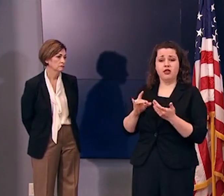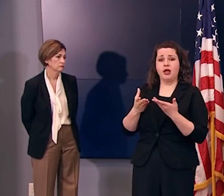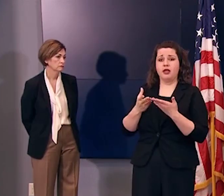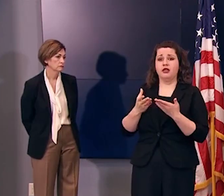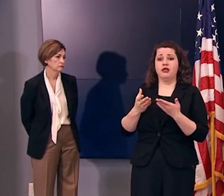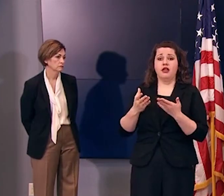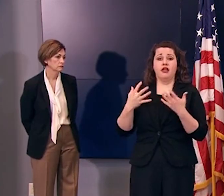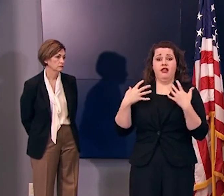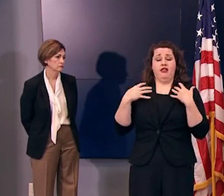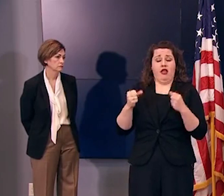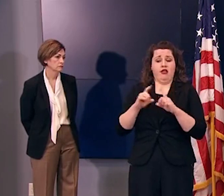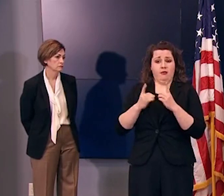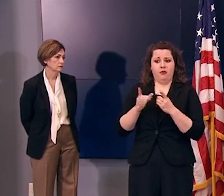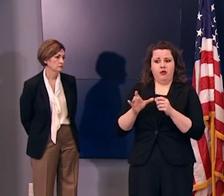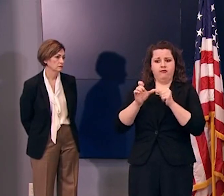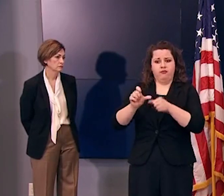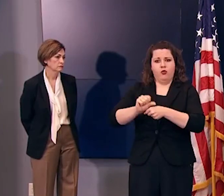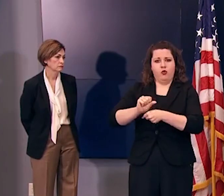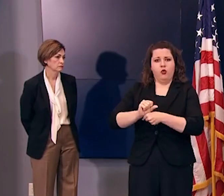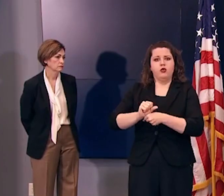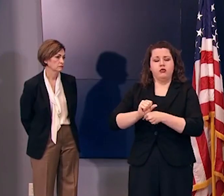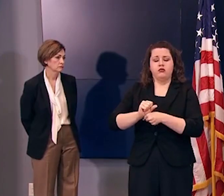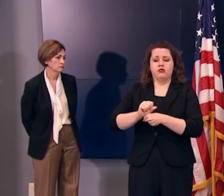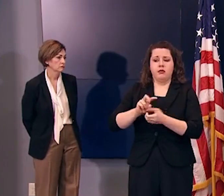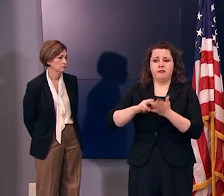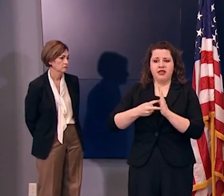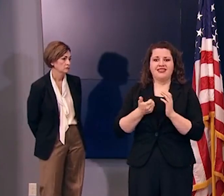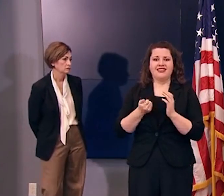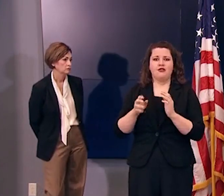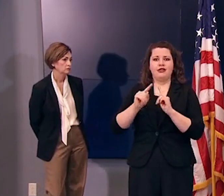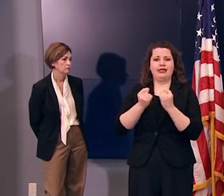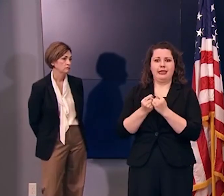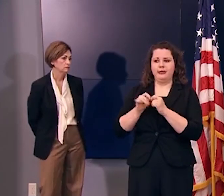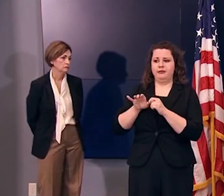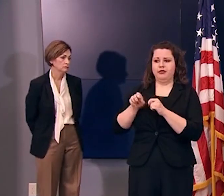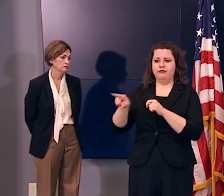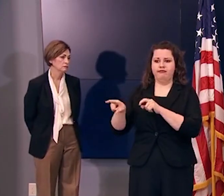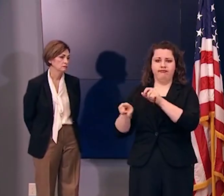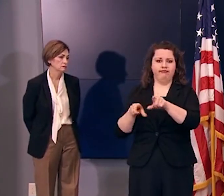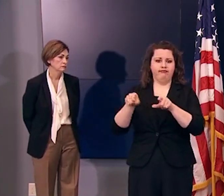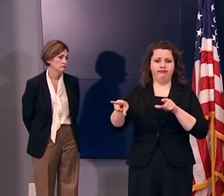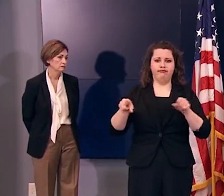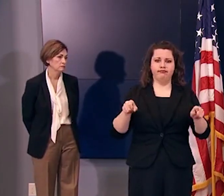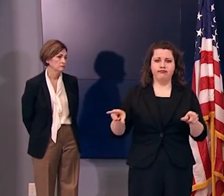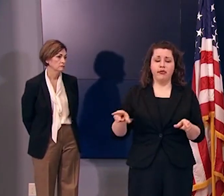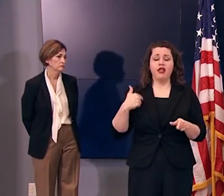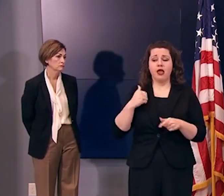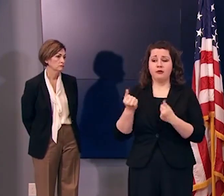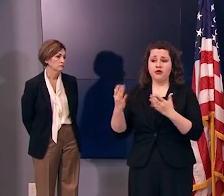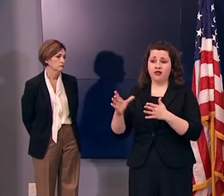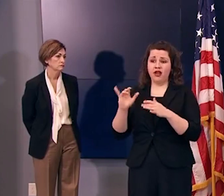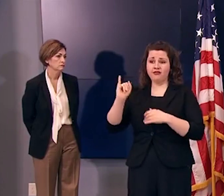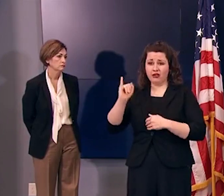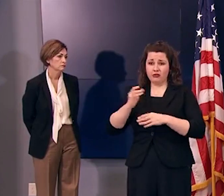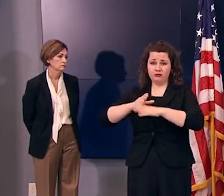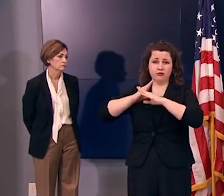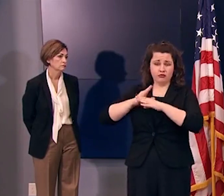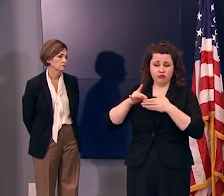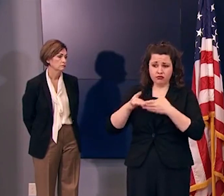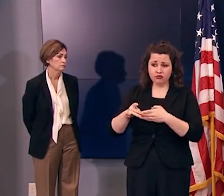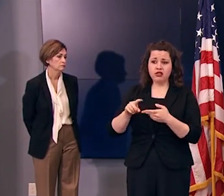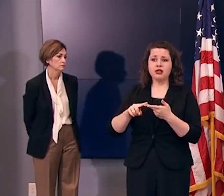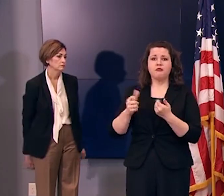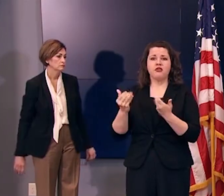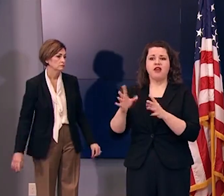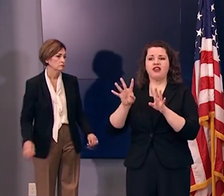health's ongoing work will include a series of strike teams. These teams will be providing infection prevention guidance and providing